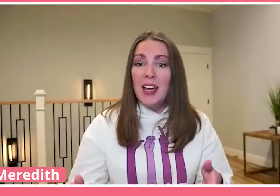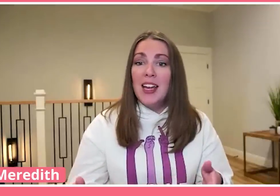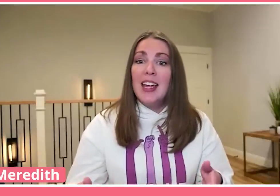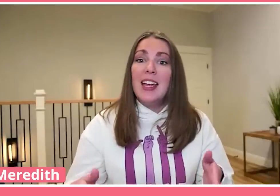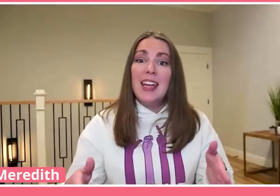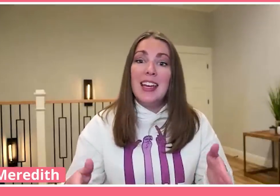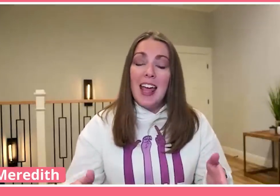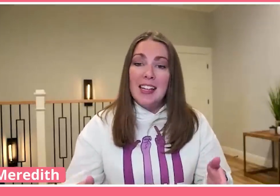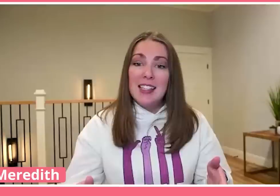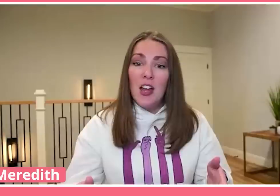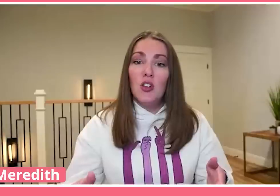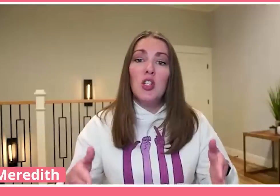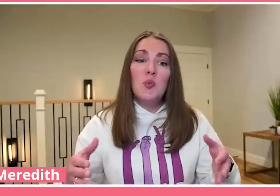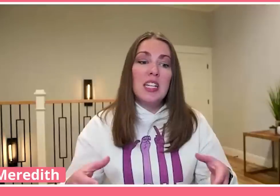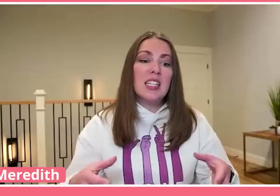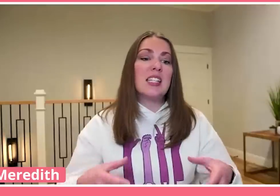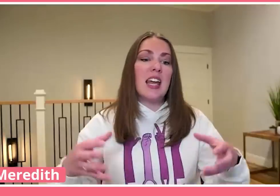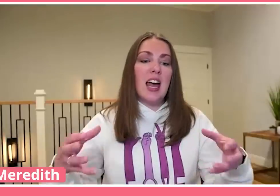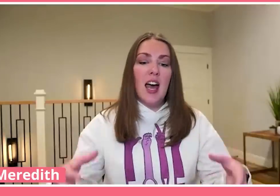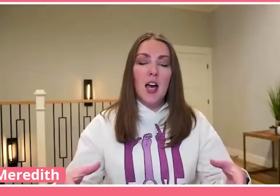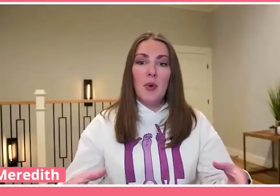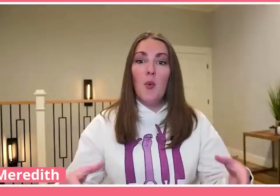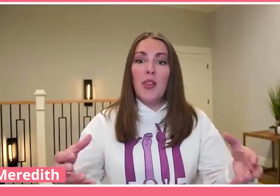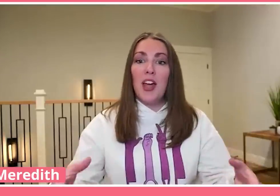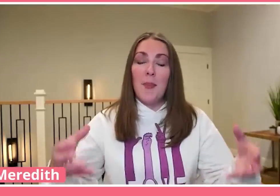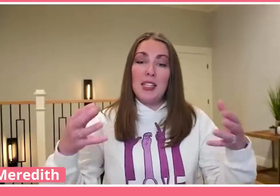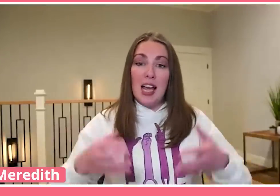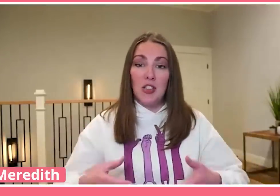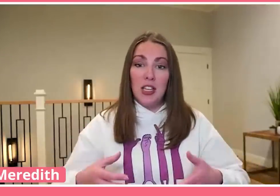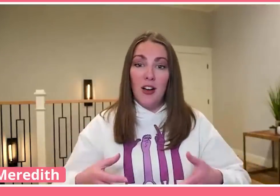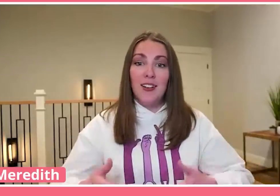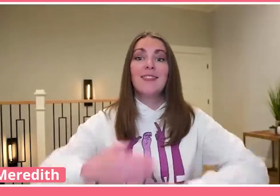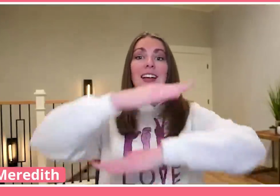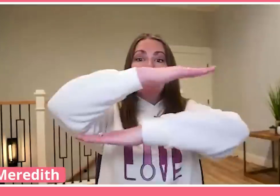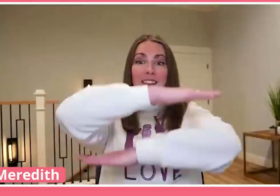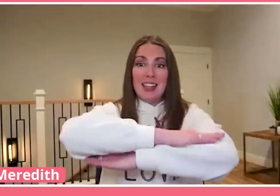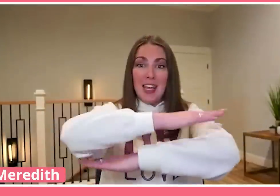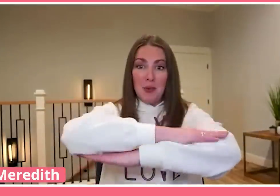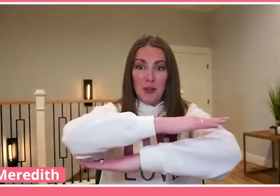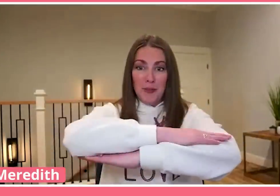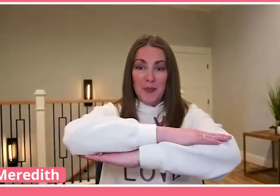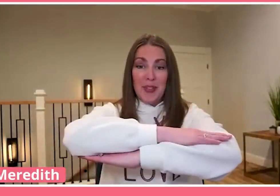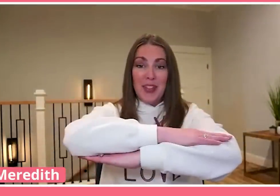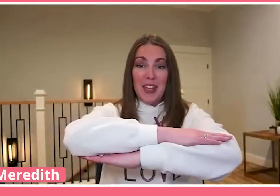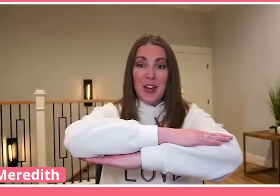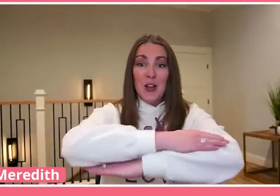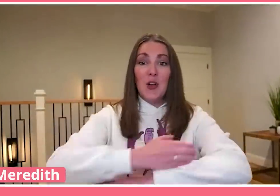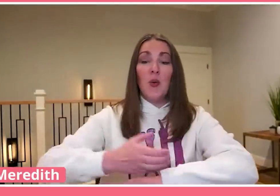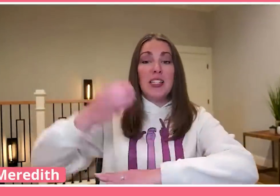in ASL, you need to set up what the cup is actually on the table. Then you're going to